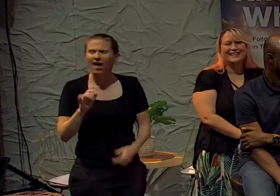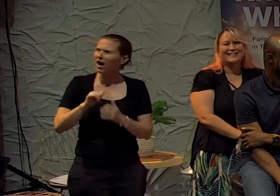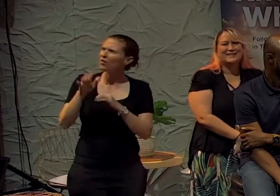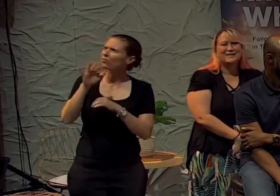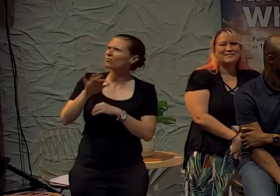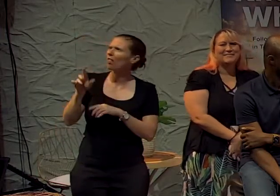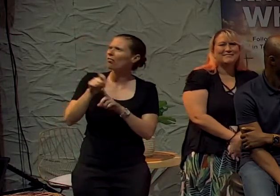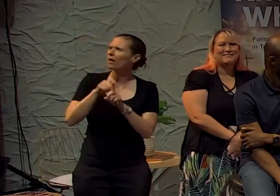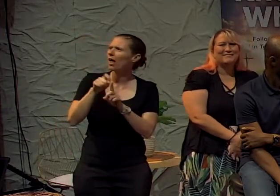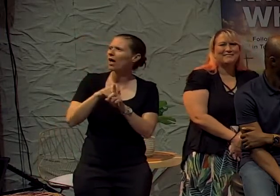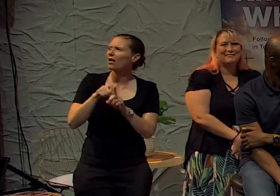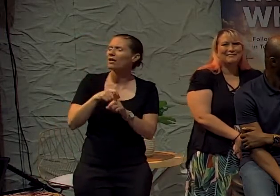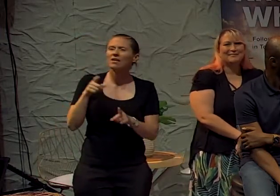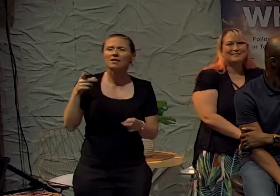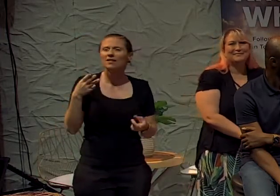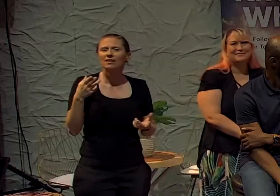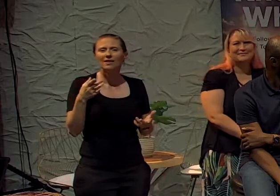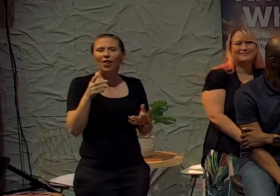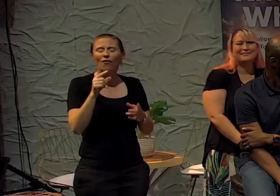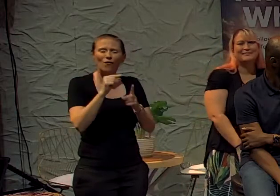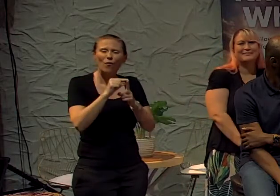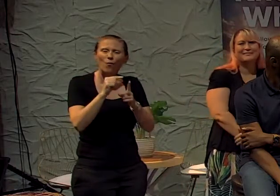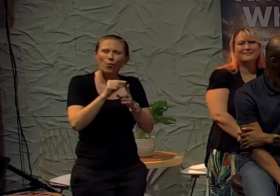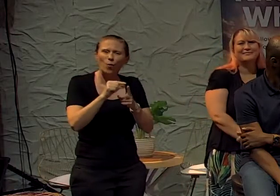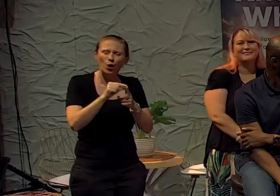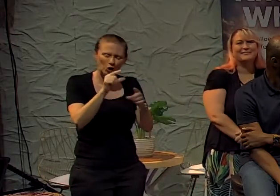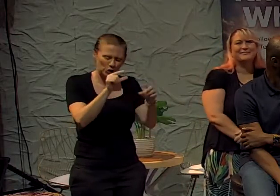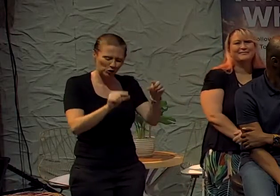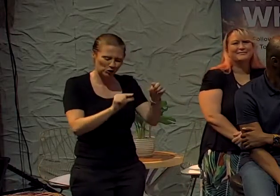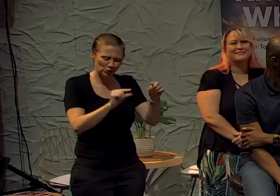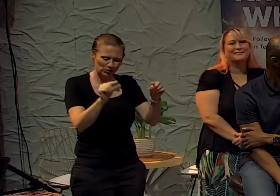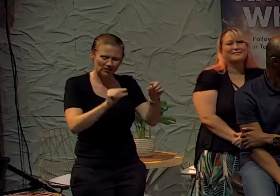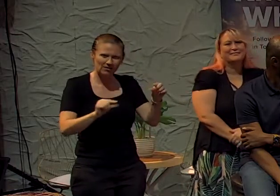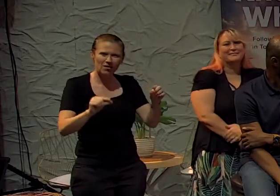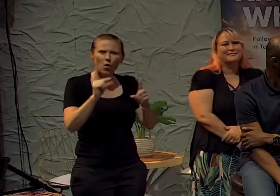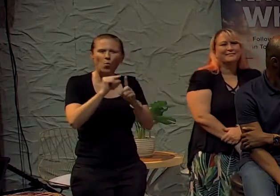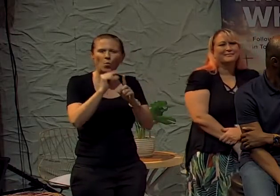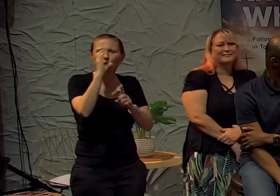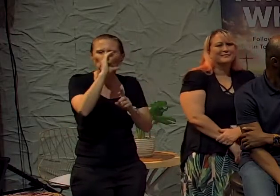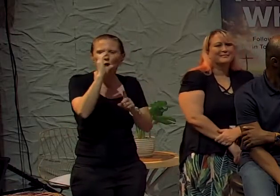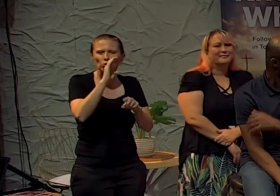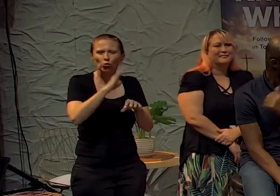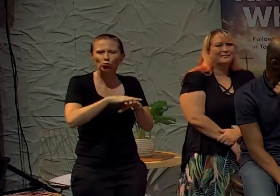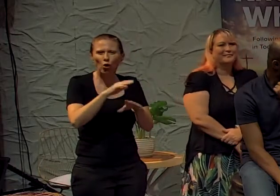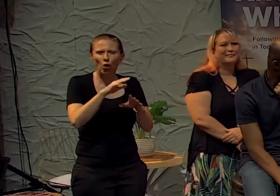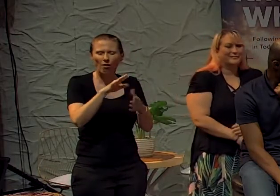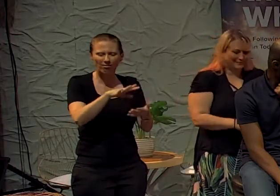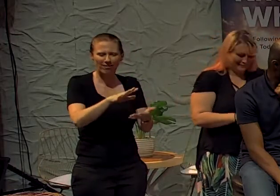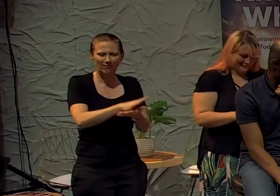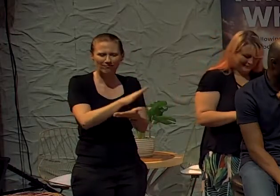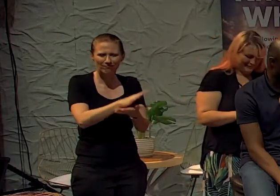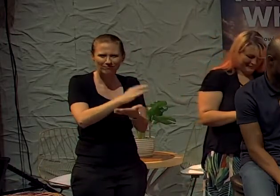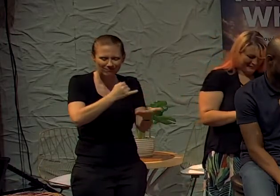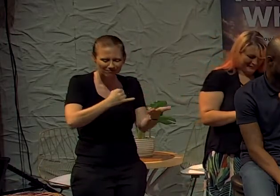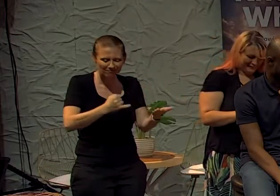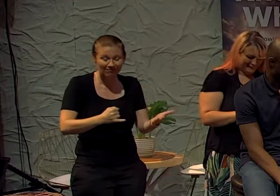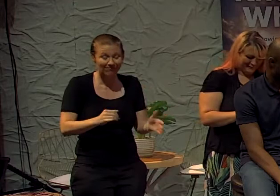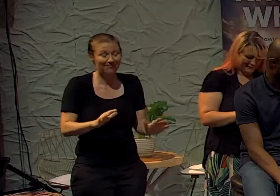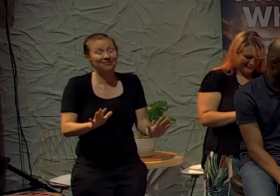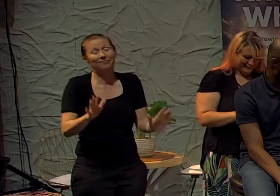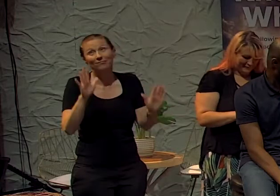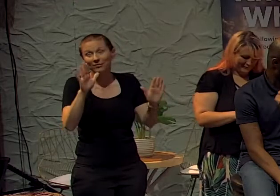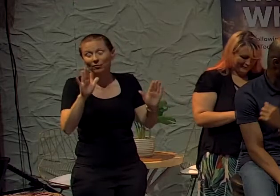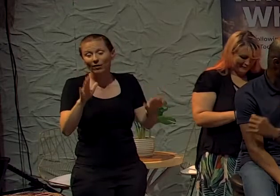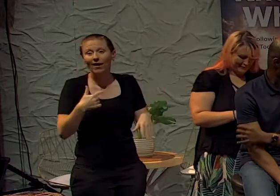you spell banana? And he the word search on the little, yeah. It was one of those great. But what I